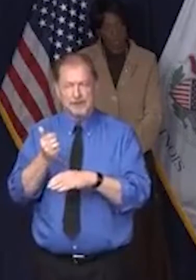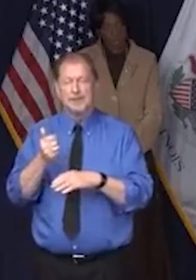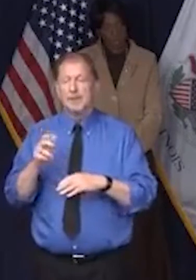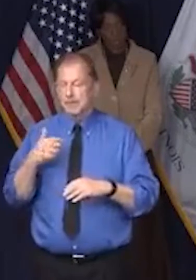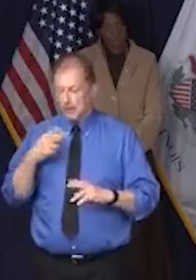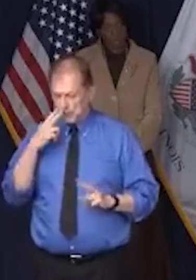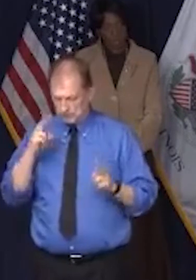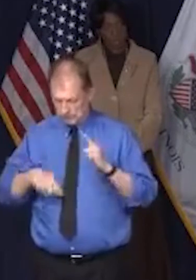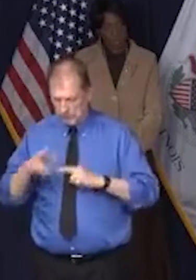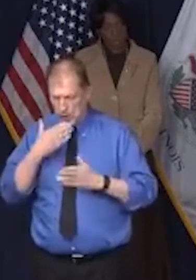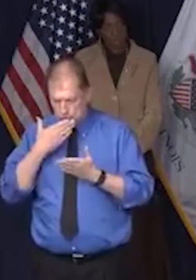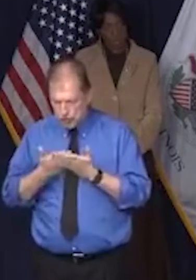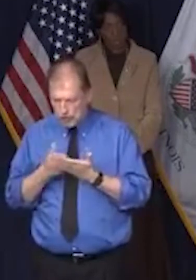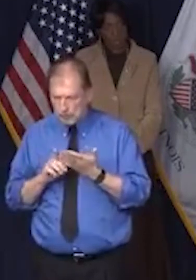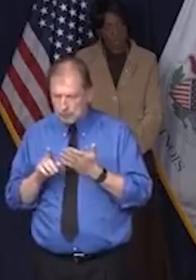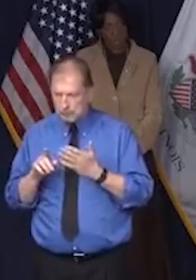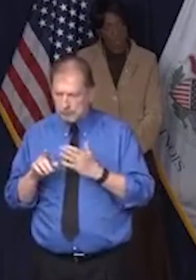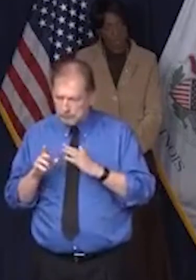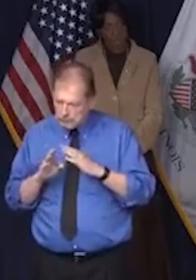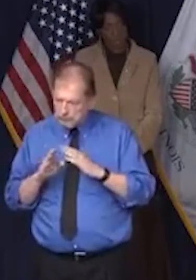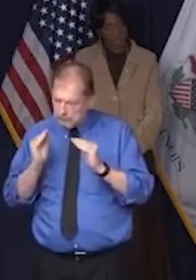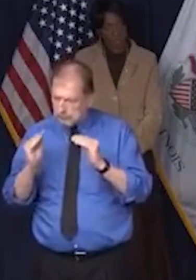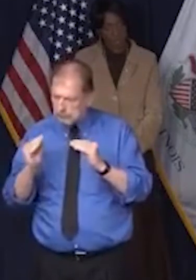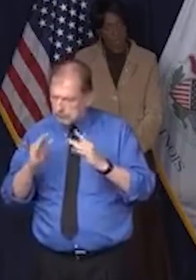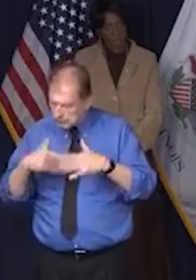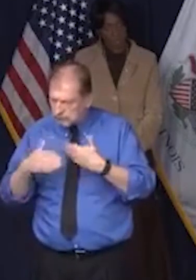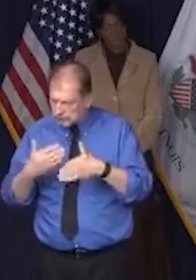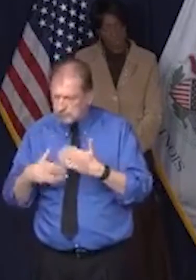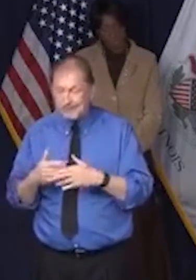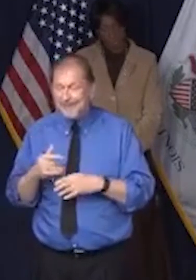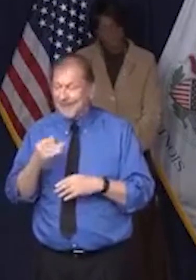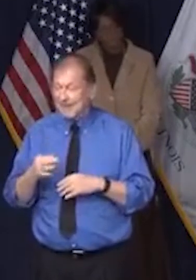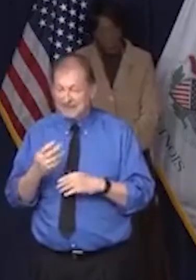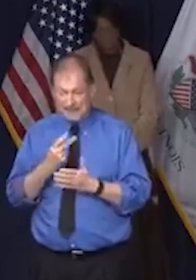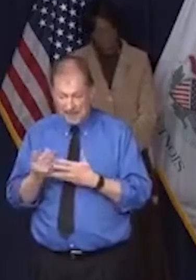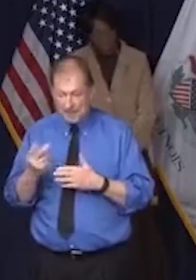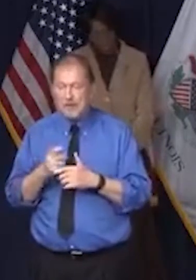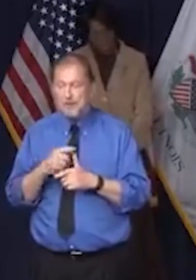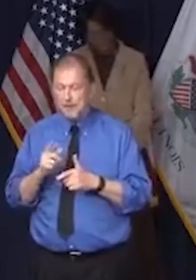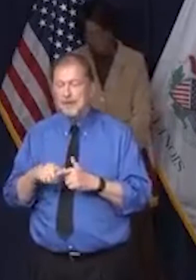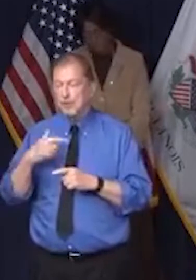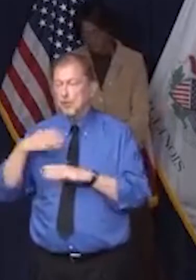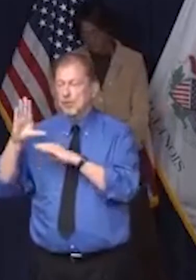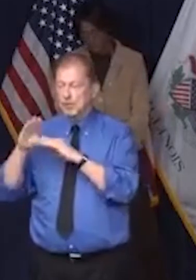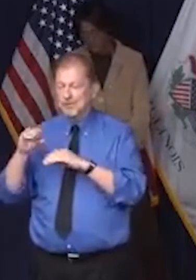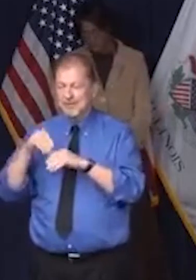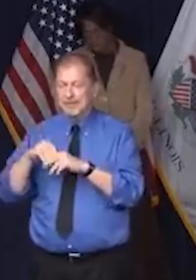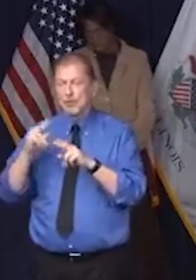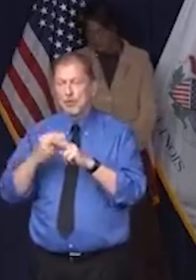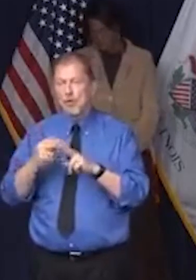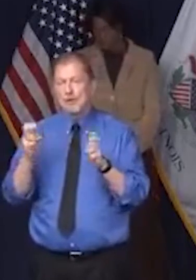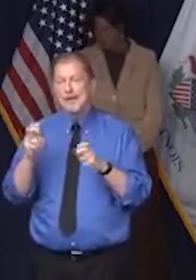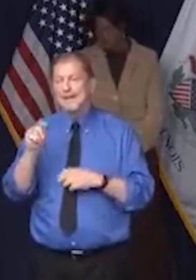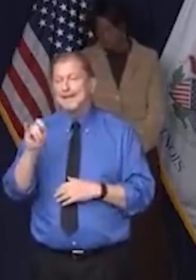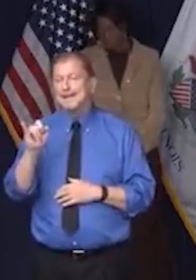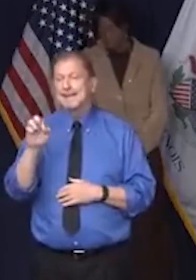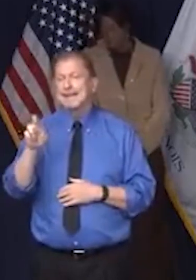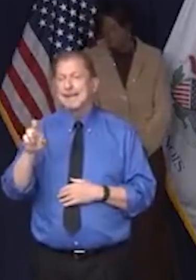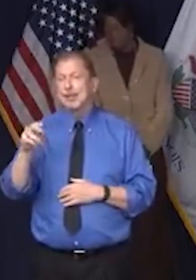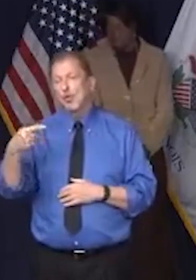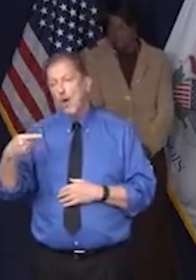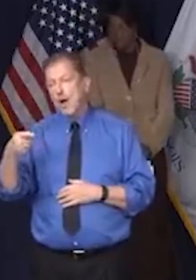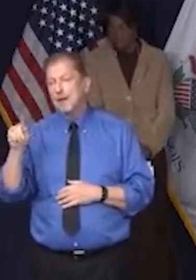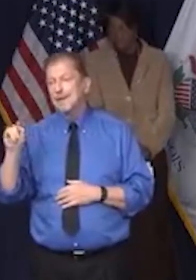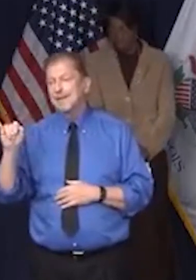be a reduction that would focus on the Tier 1 and Tier 2 schools in EBF less than, you